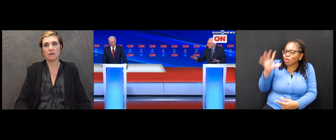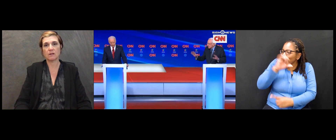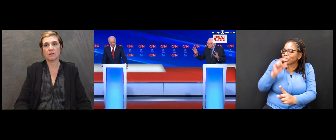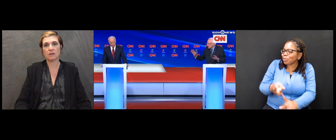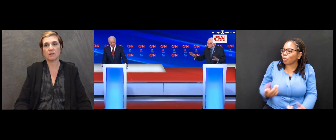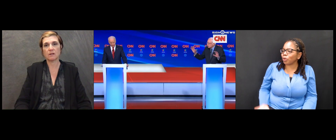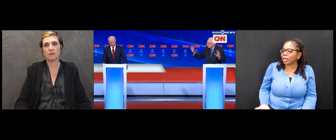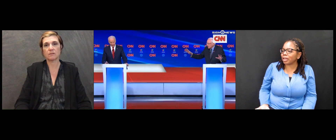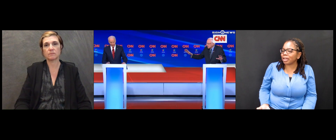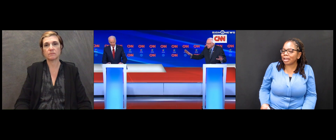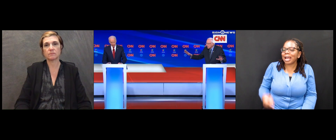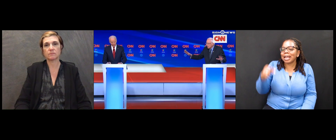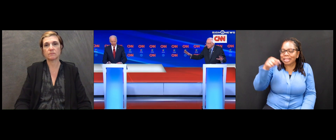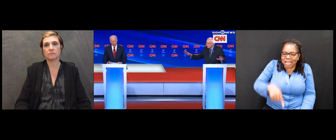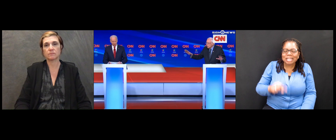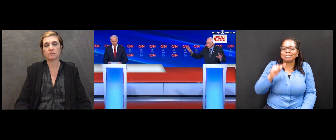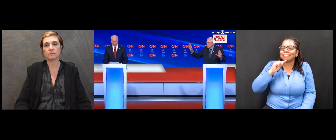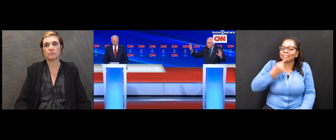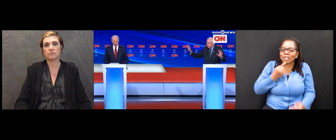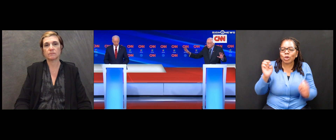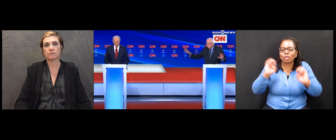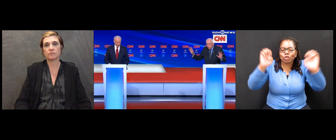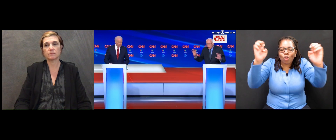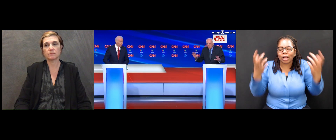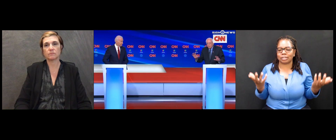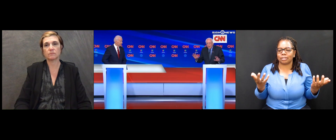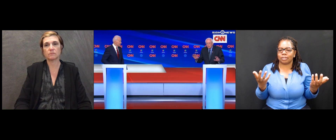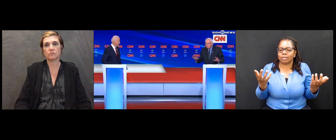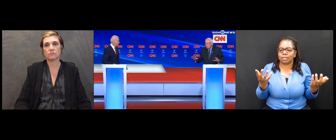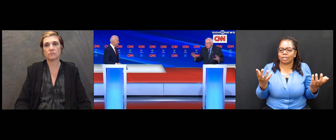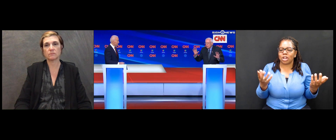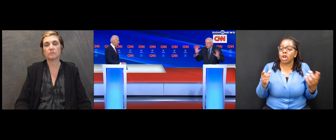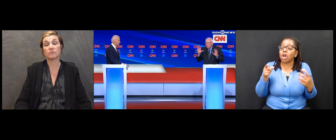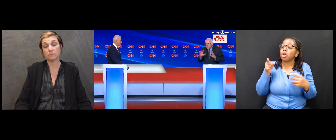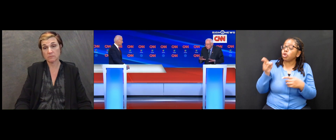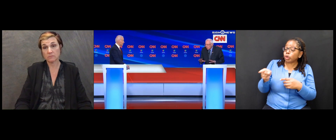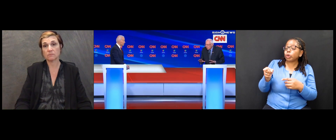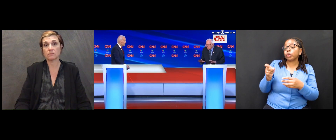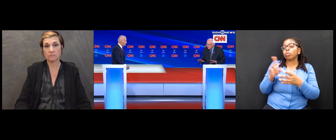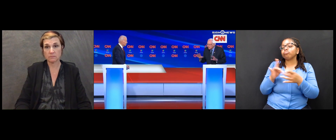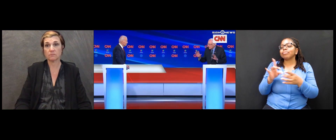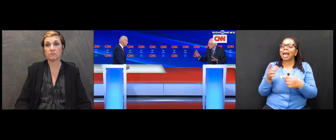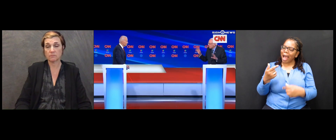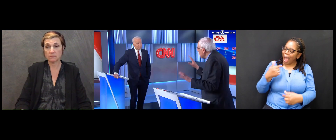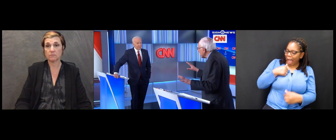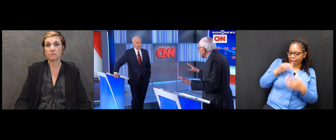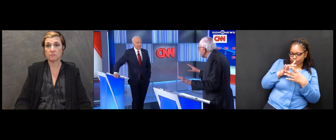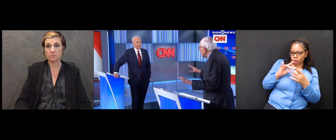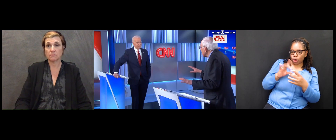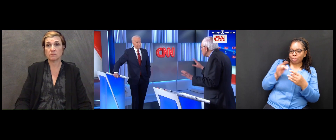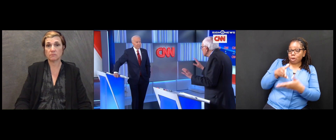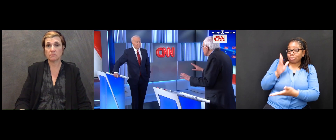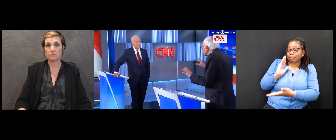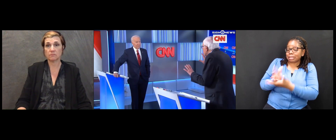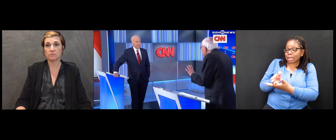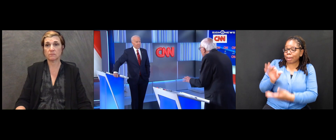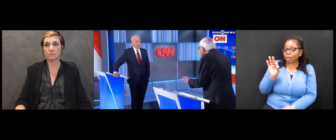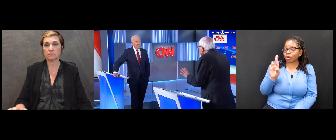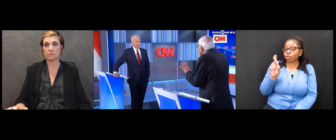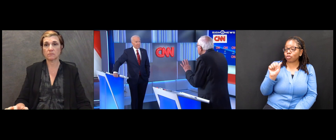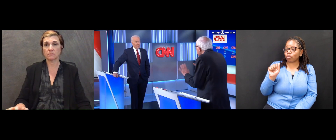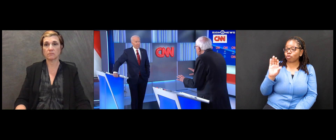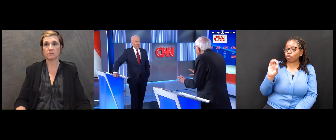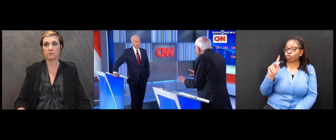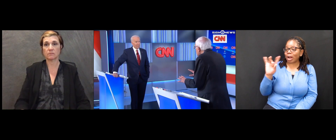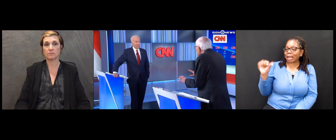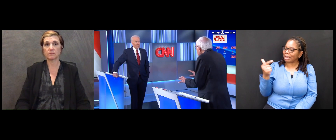an existential crisis. Bingo. You talk about, I'm talking about stopping fracking as soon as we